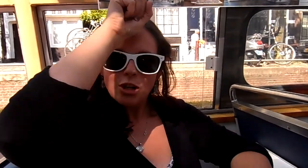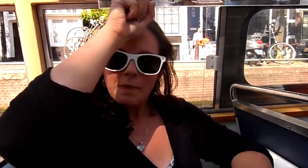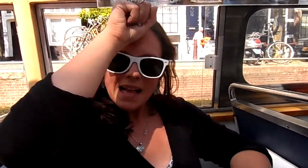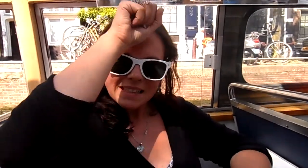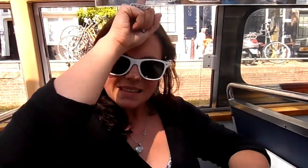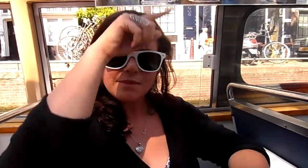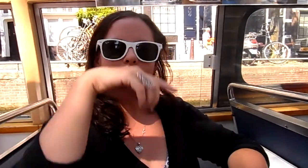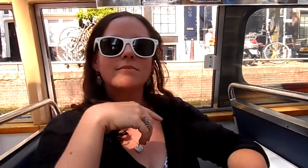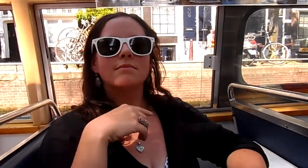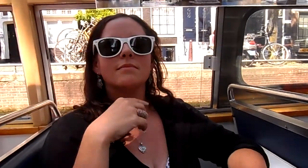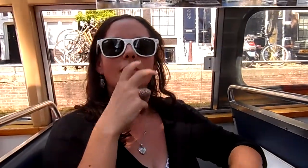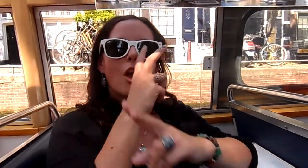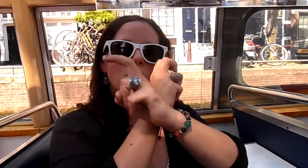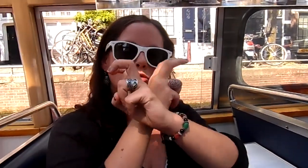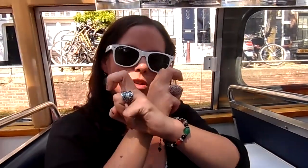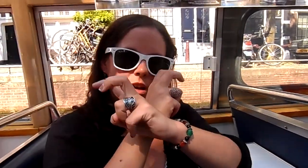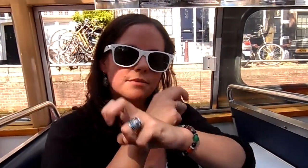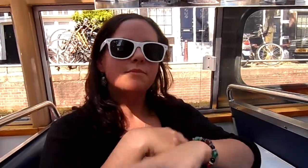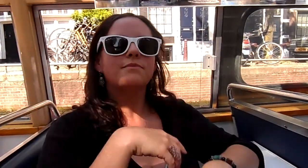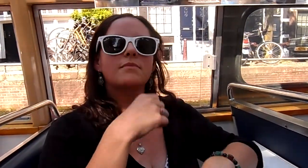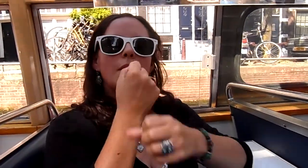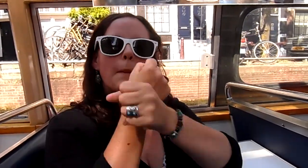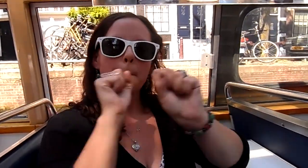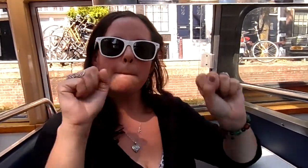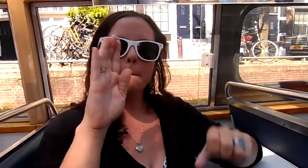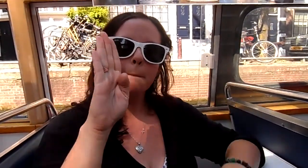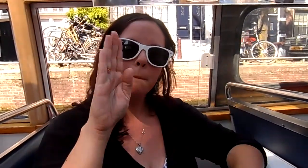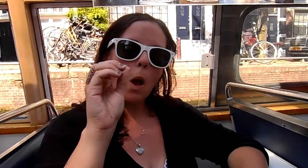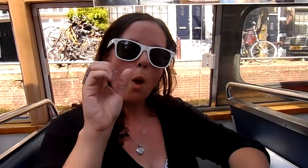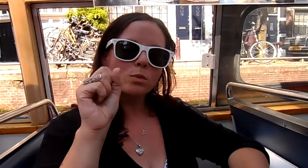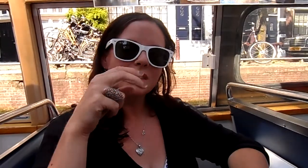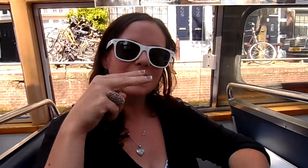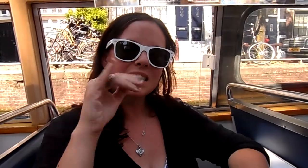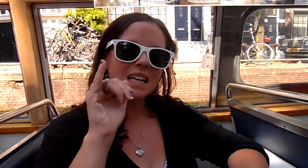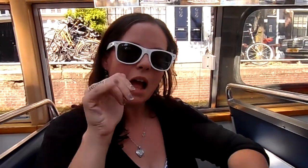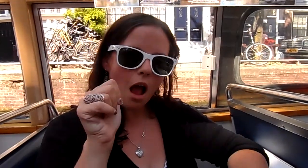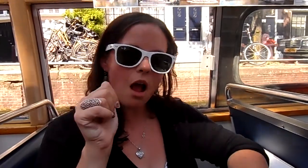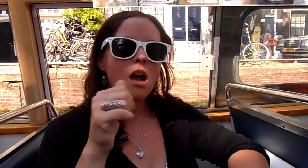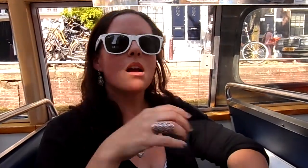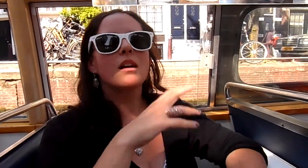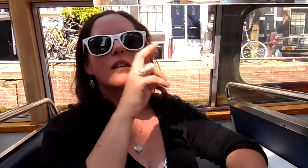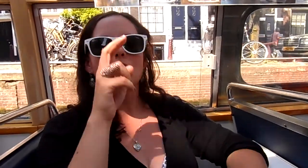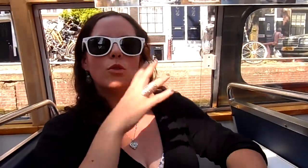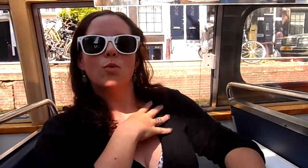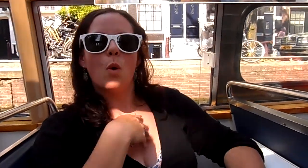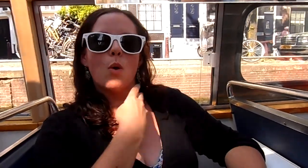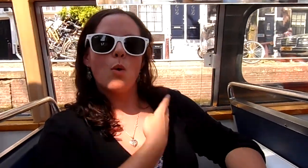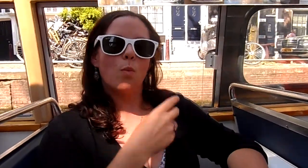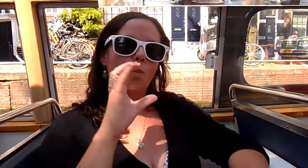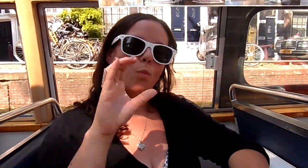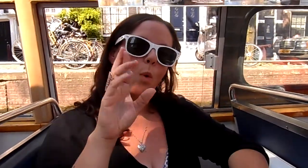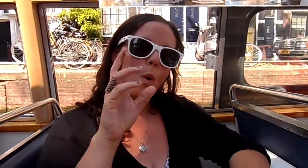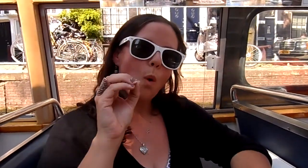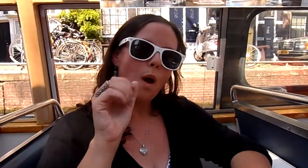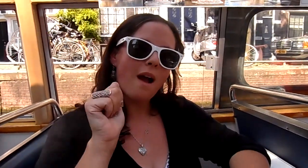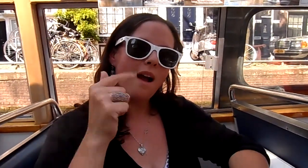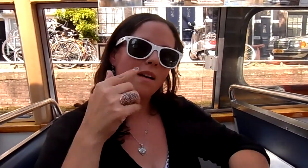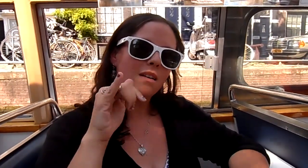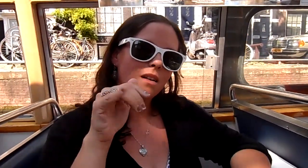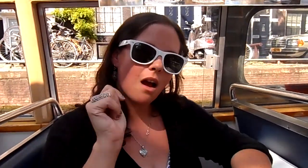façades. De cette façon, il était plus facile de hisser les marchandises. Par ailleurs, cela protégeait des infiltrations d'eau.